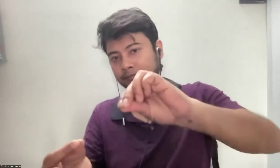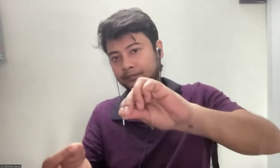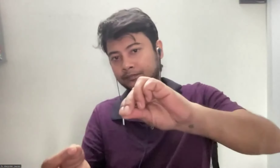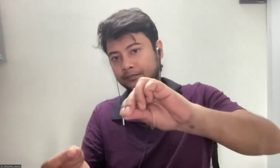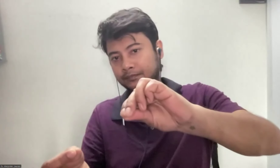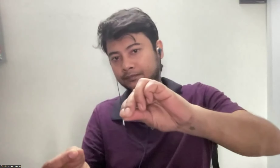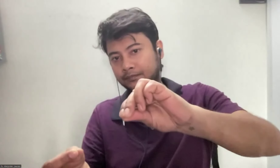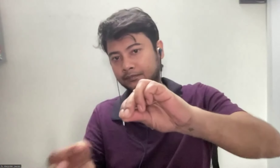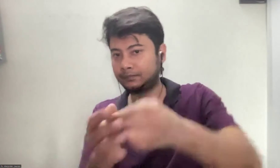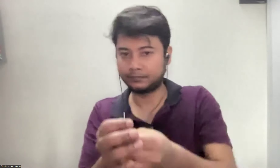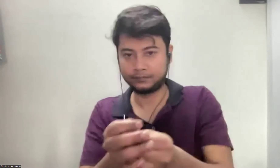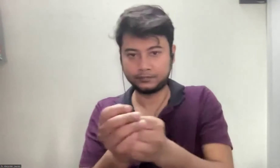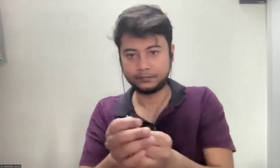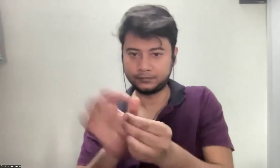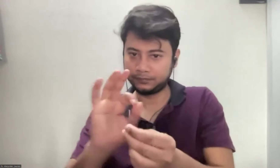clockwise.